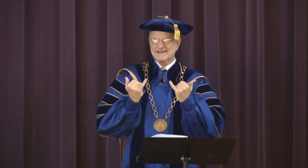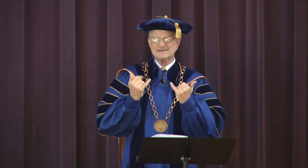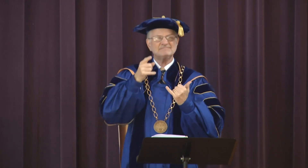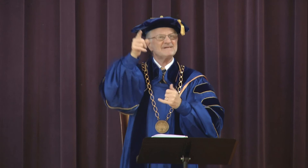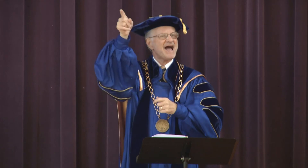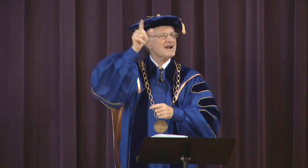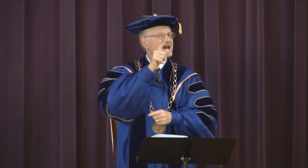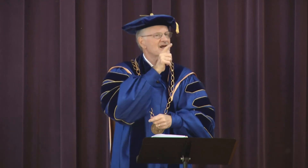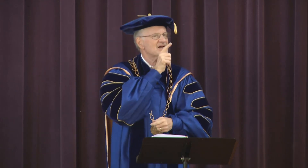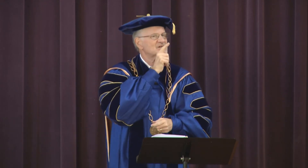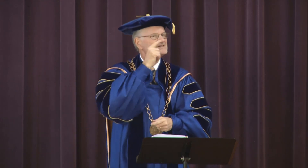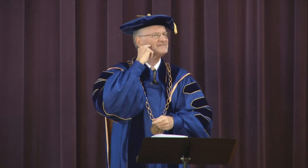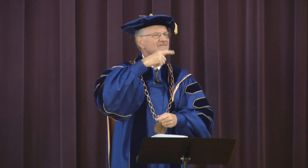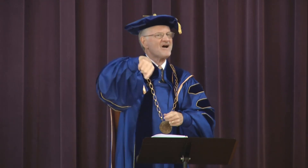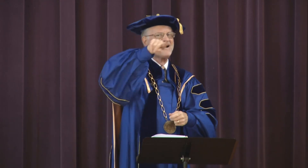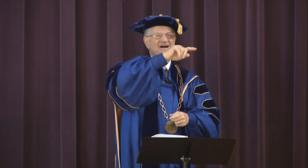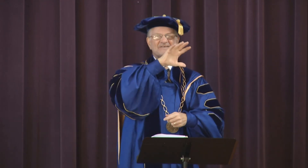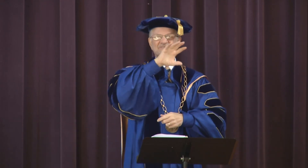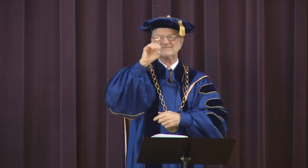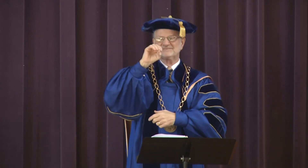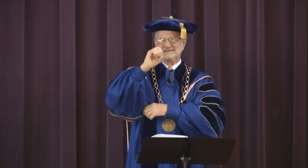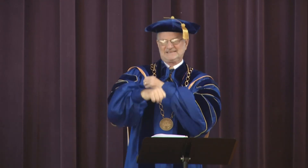compare things as they were then and today.